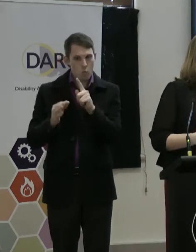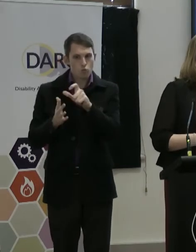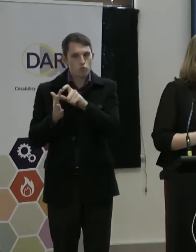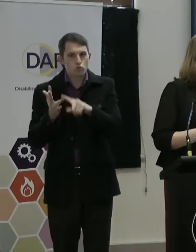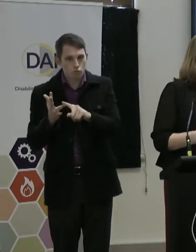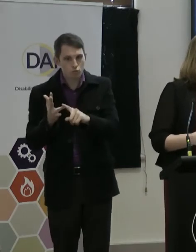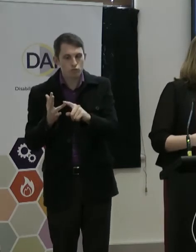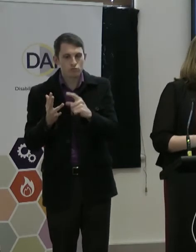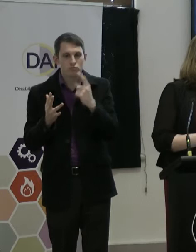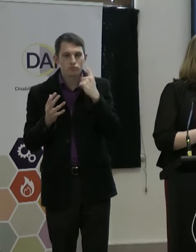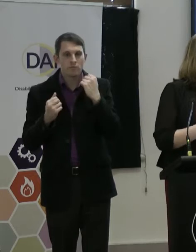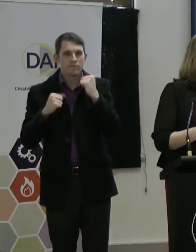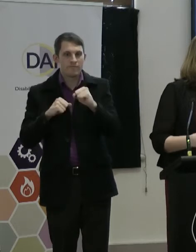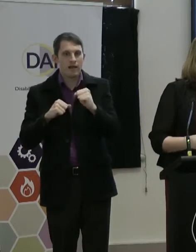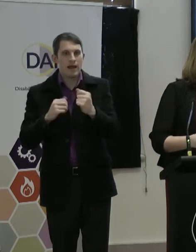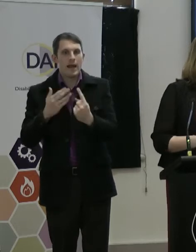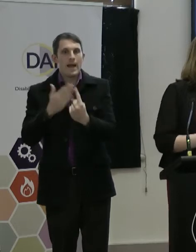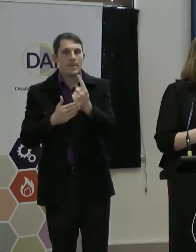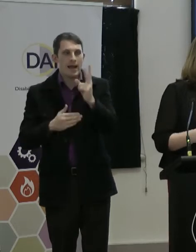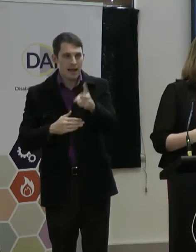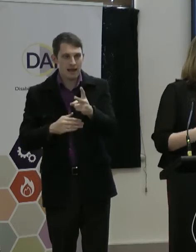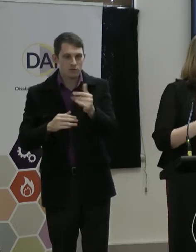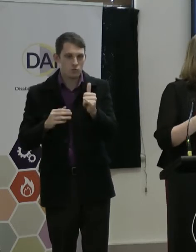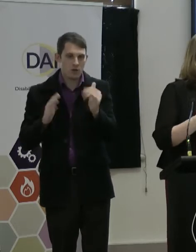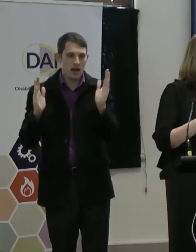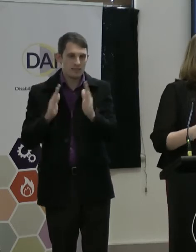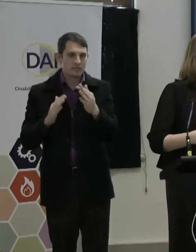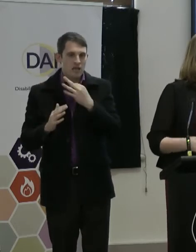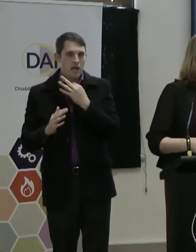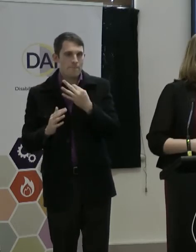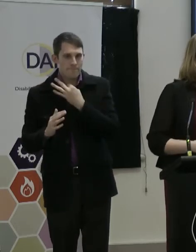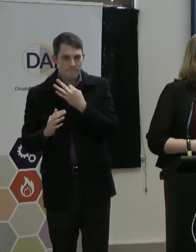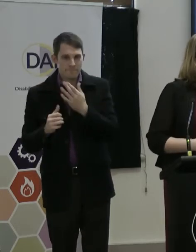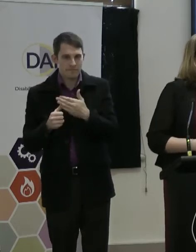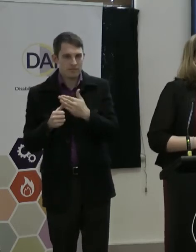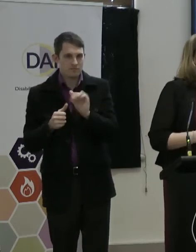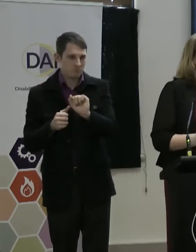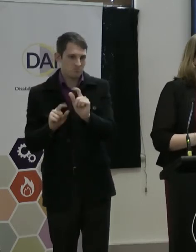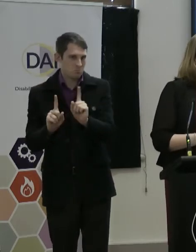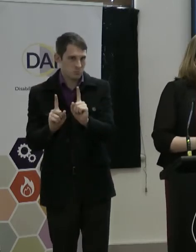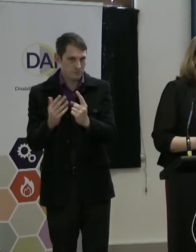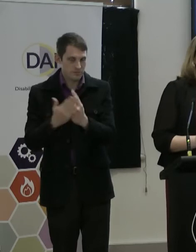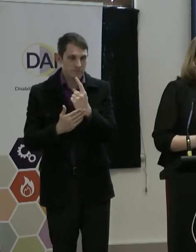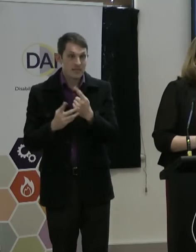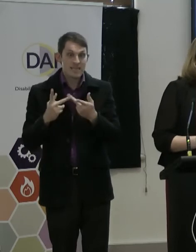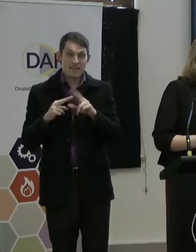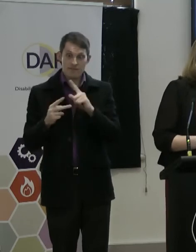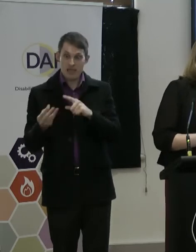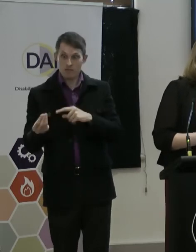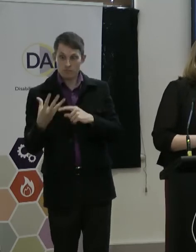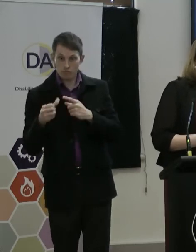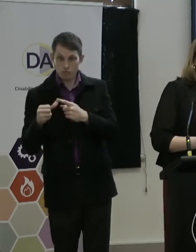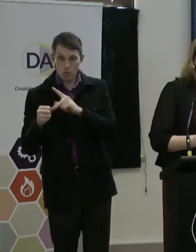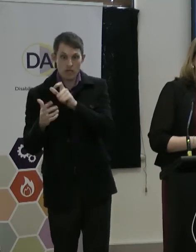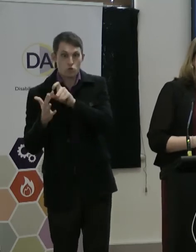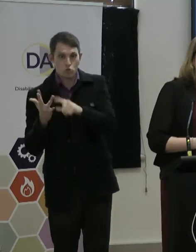prevent, lessen the harm, stop it occurring, whatever it is, depending upon the nature of the incident. If we're not satisfied with their response, or if